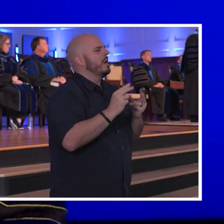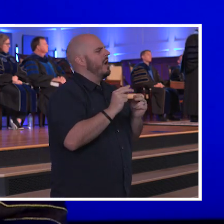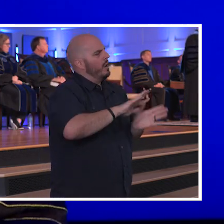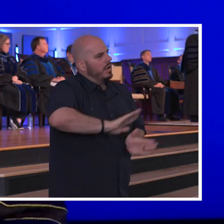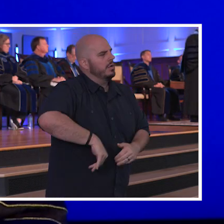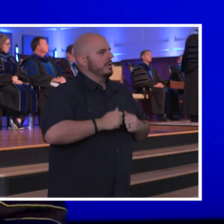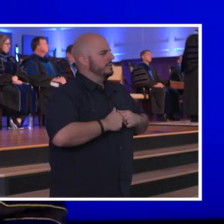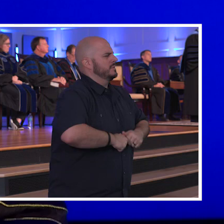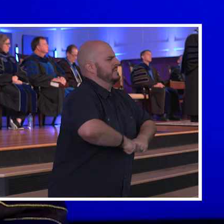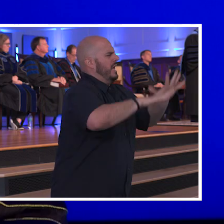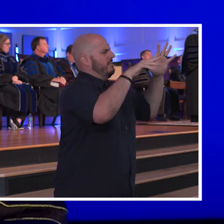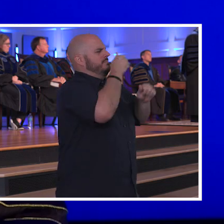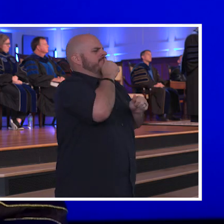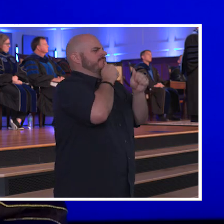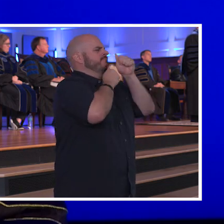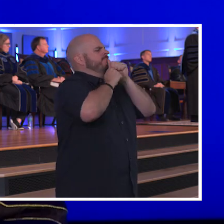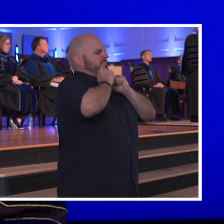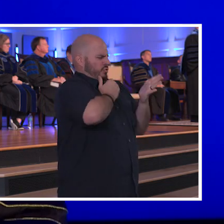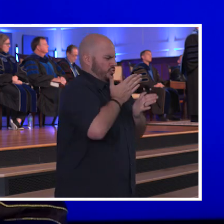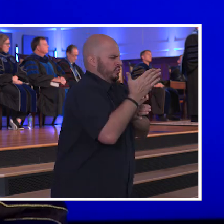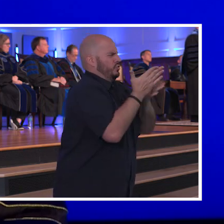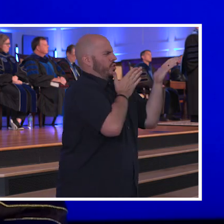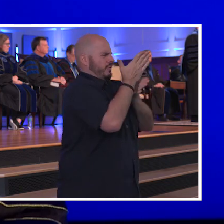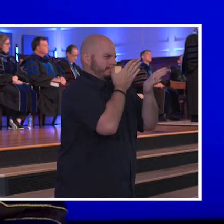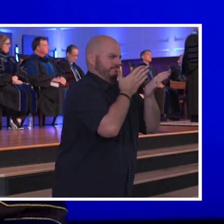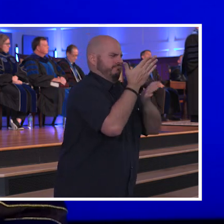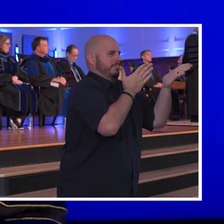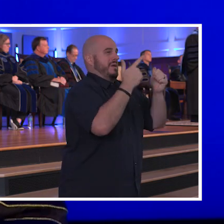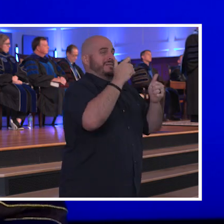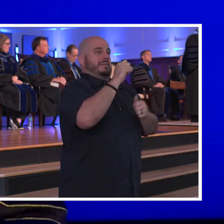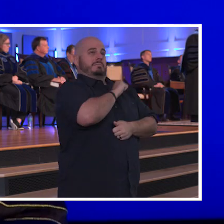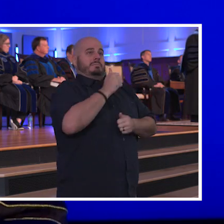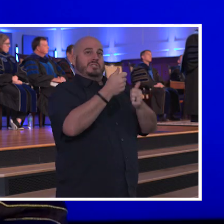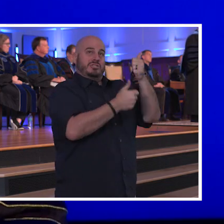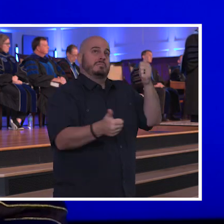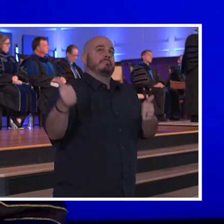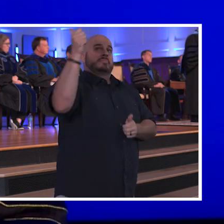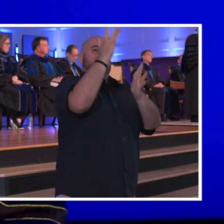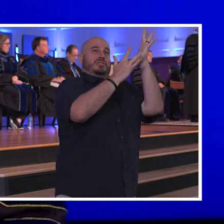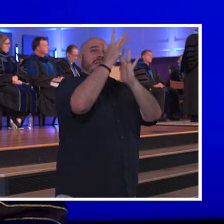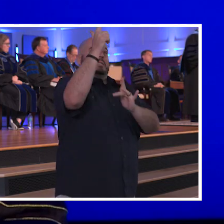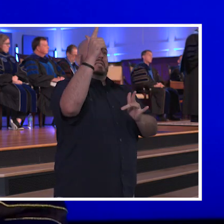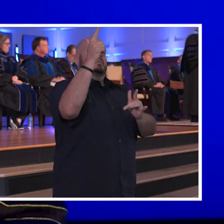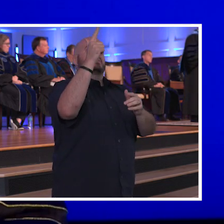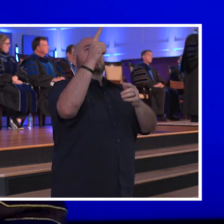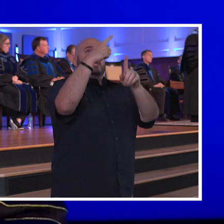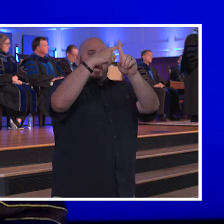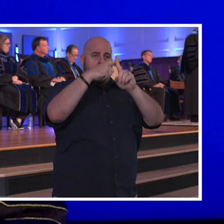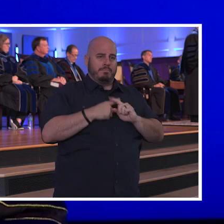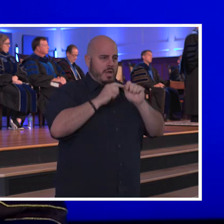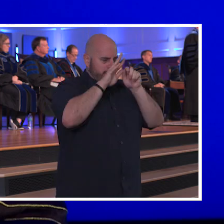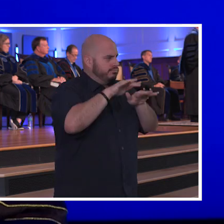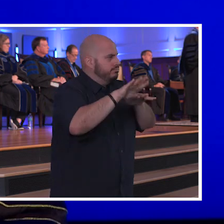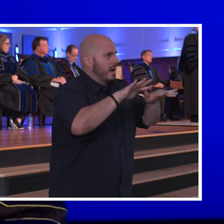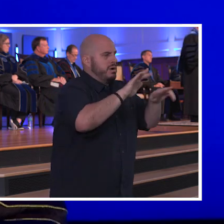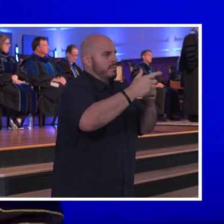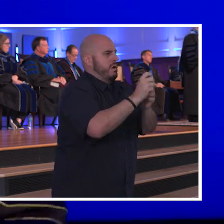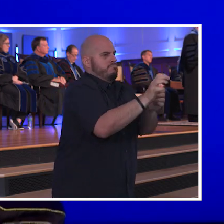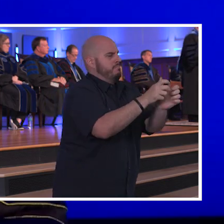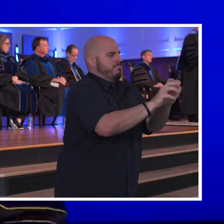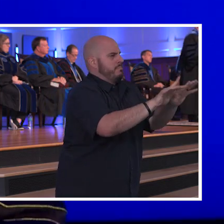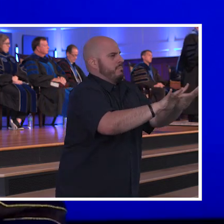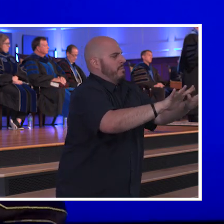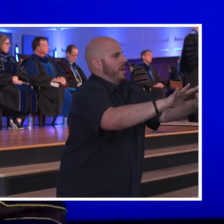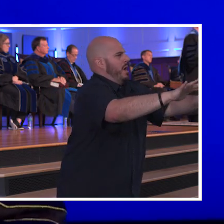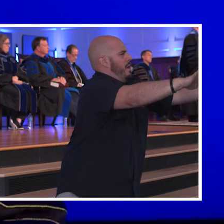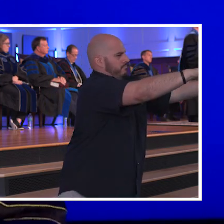and service as we make much of King Jesus among the nations around the world. And we believe that Jesus has called